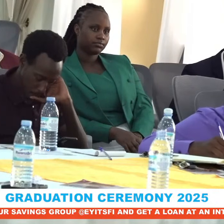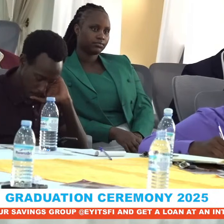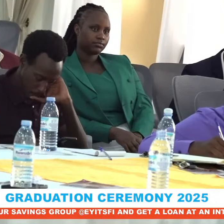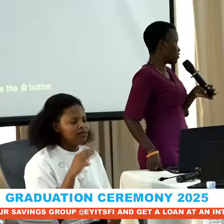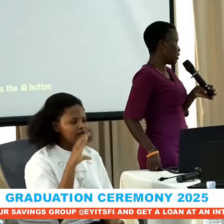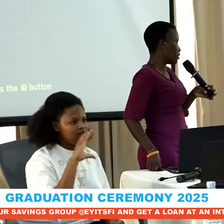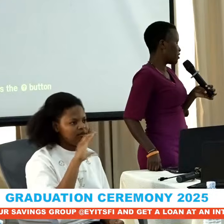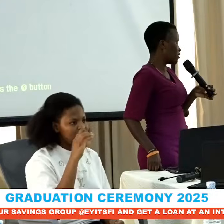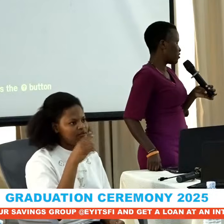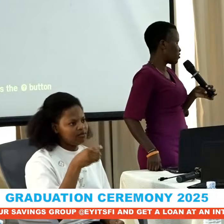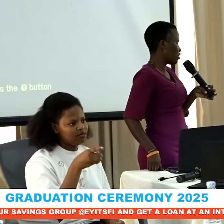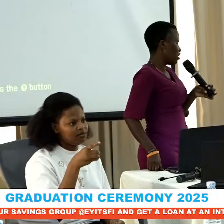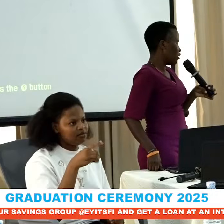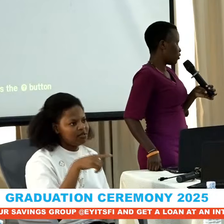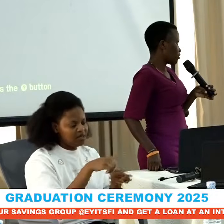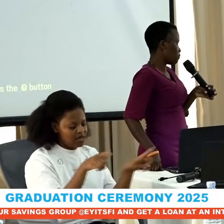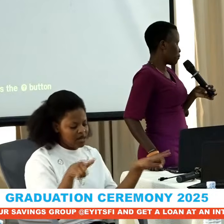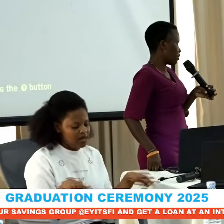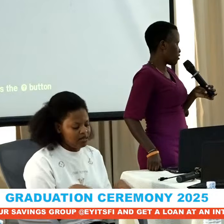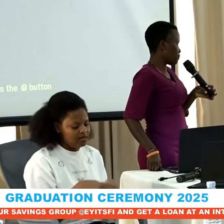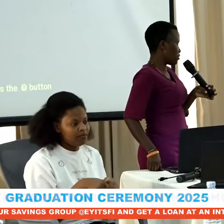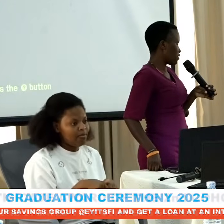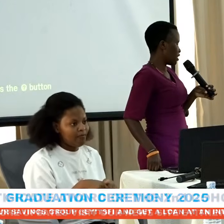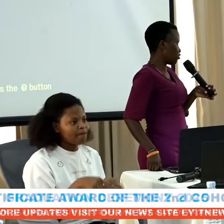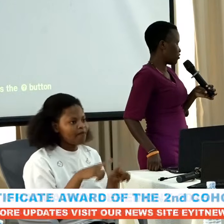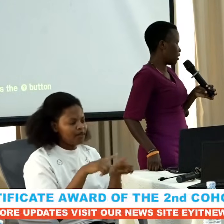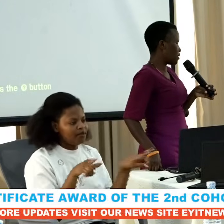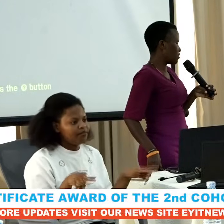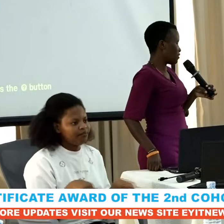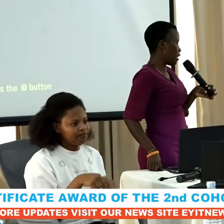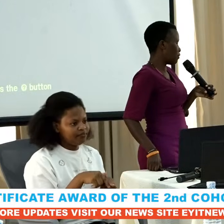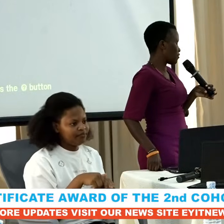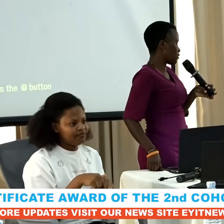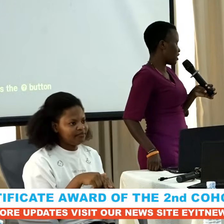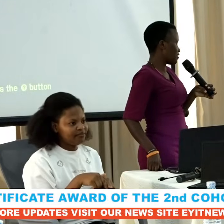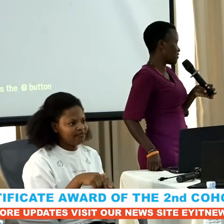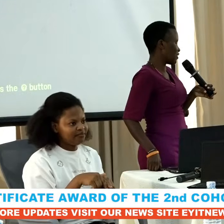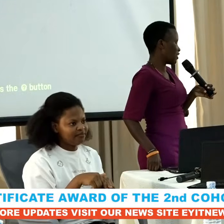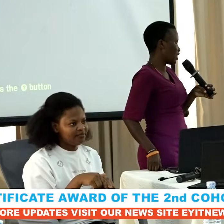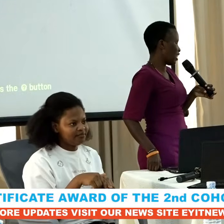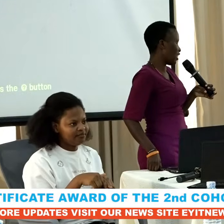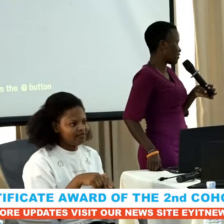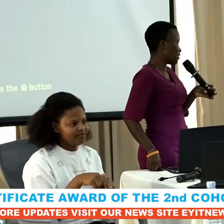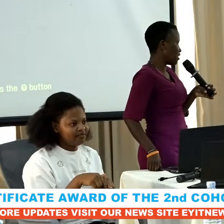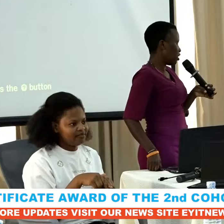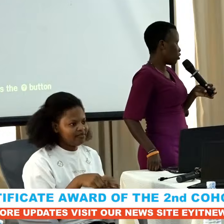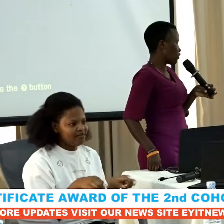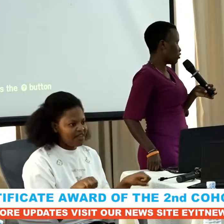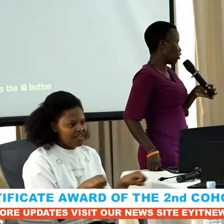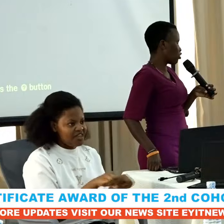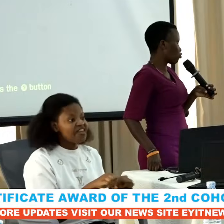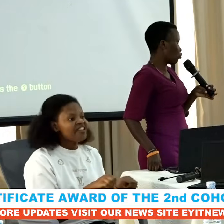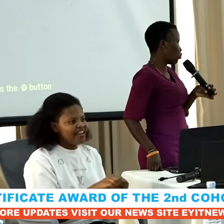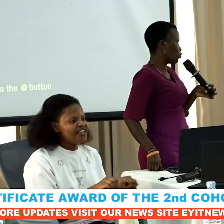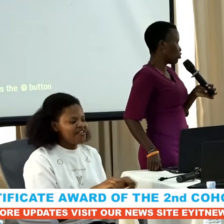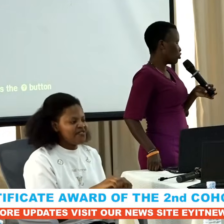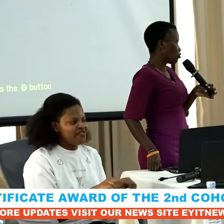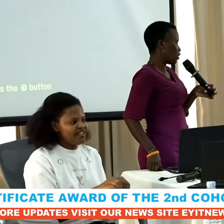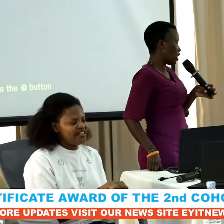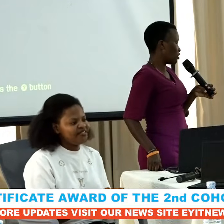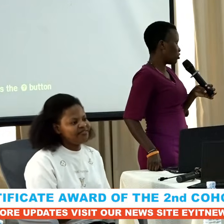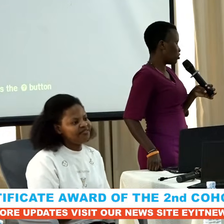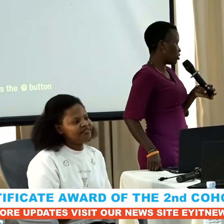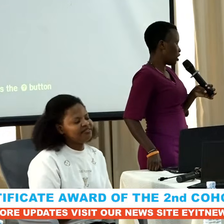students without disabilities. Those people with intellectual disabilities are most cases in class, or they join school